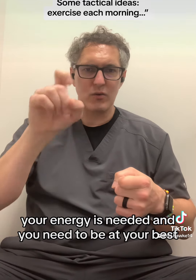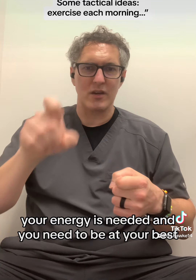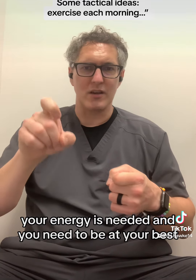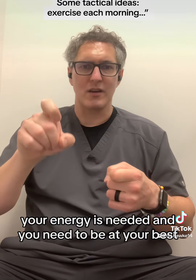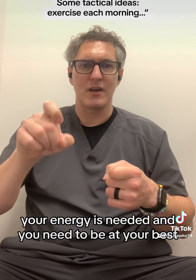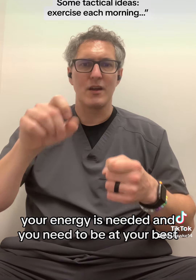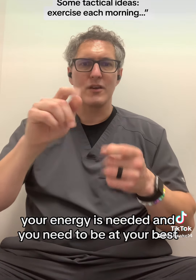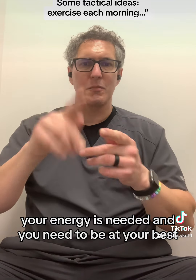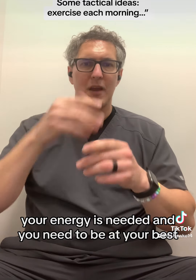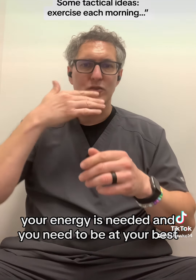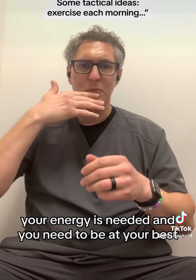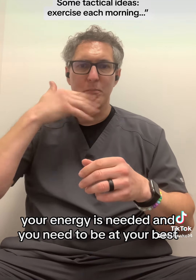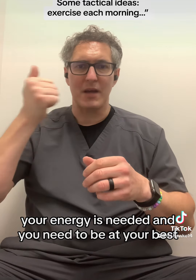need to be at your best.